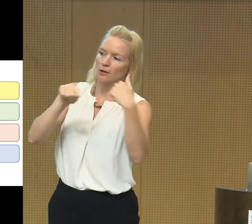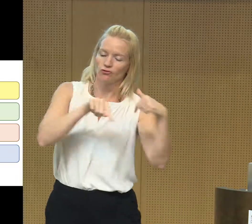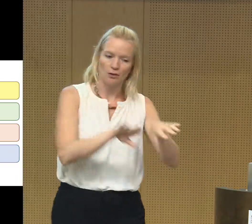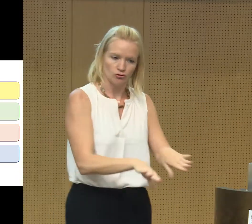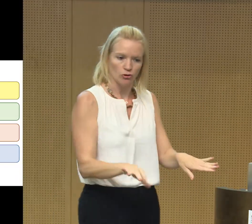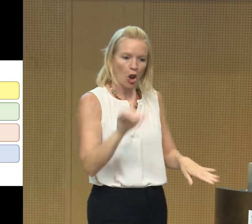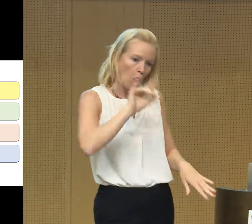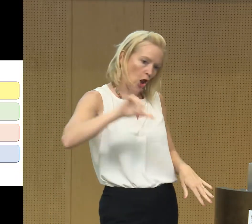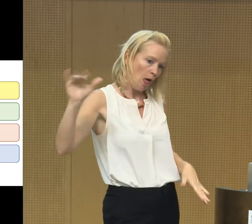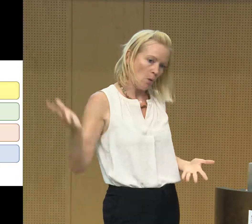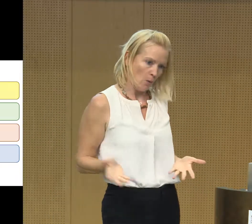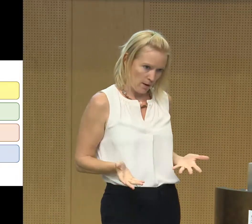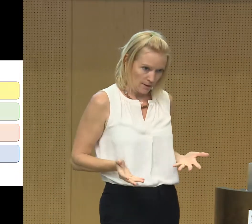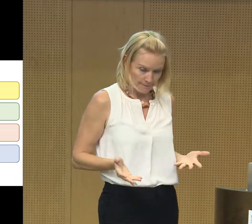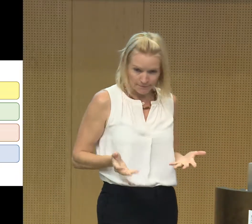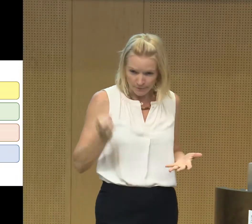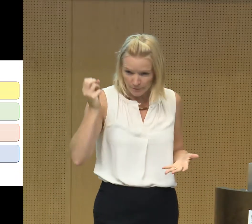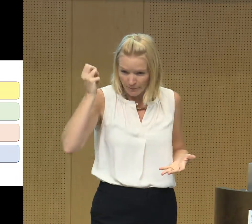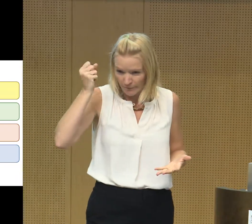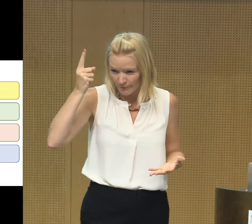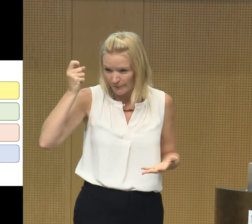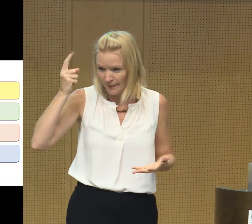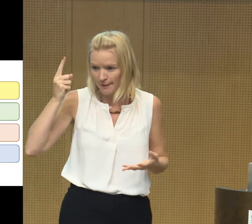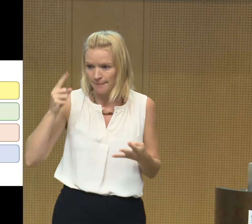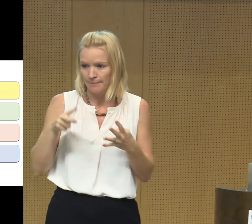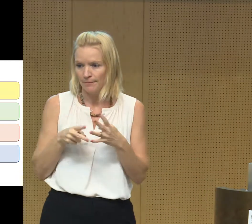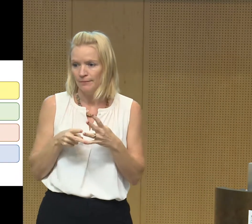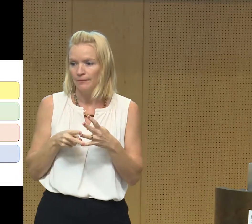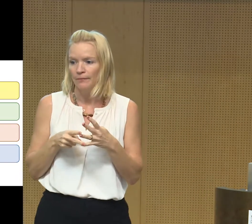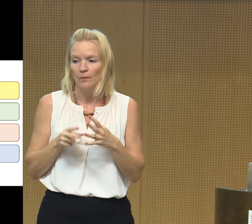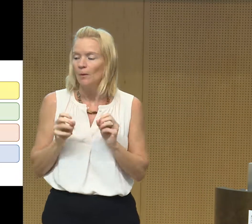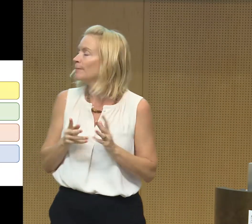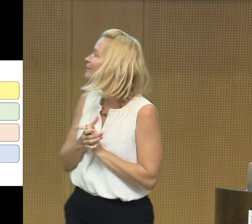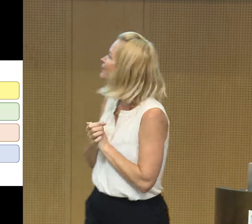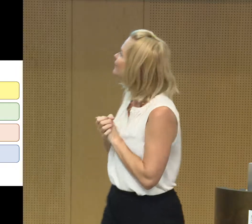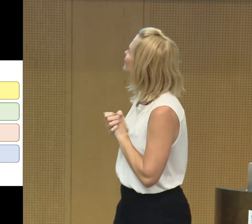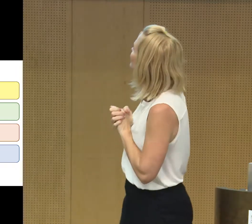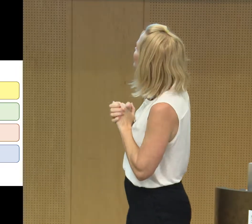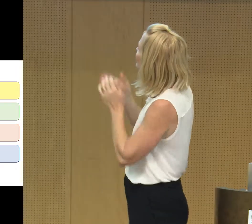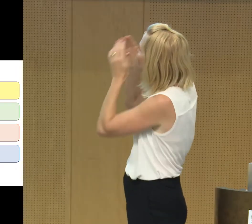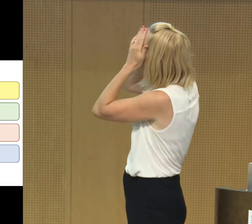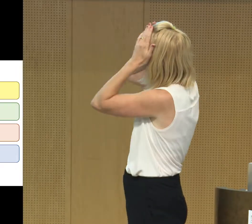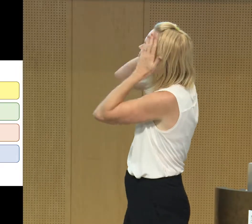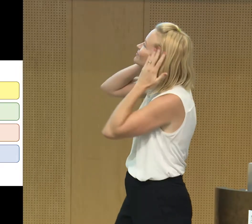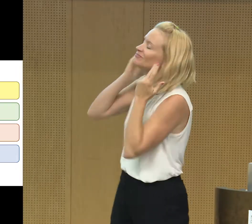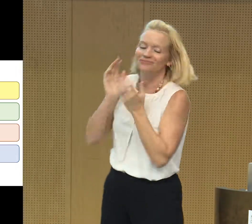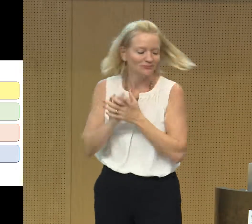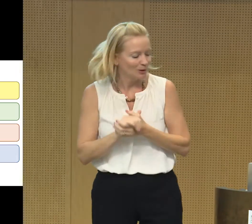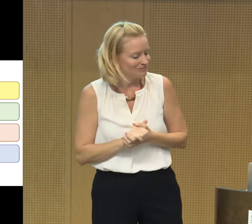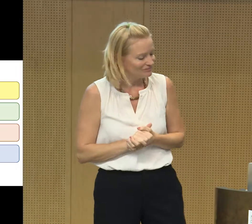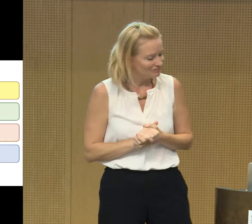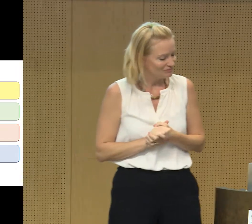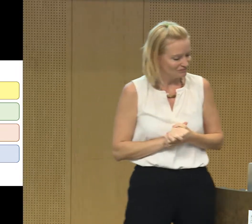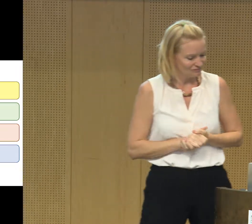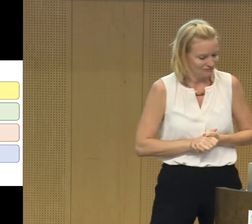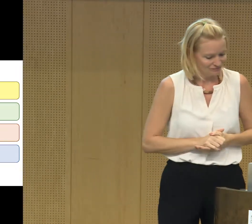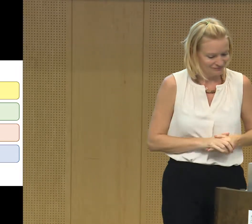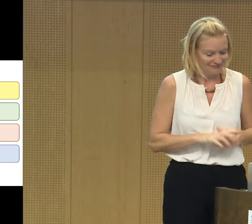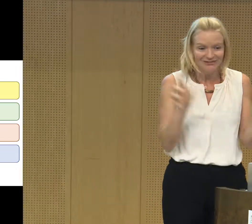then how we can backtrack to children and what that looks like. A mature level first, and then we'll go down to the child level.